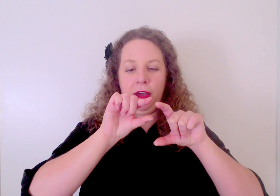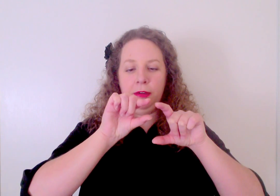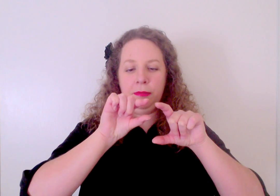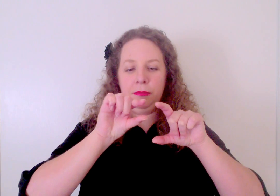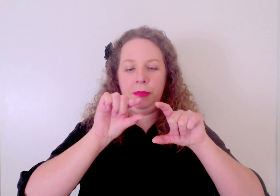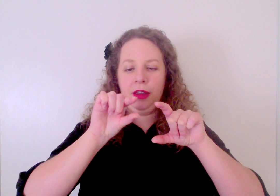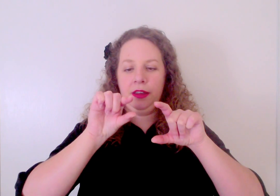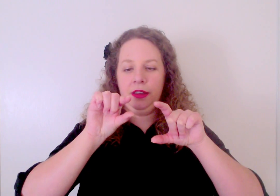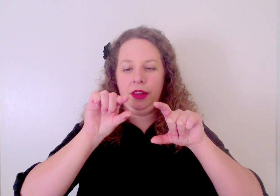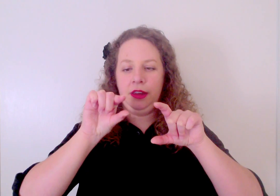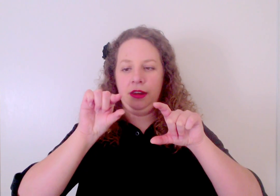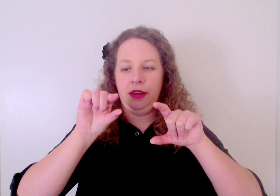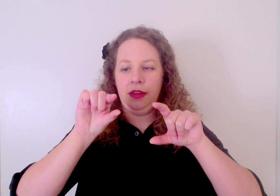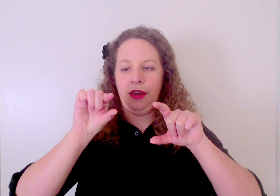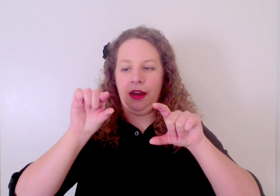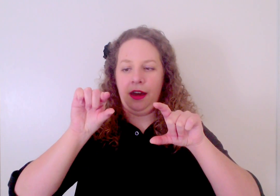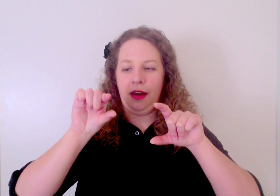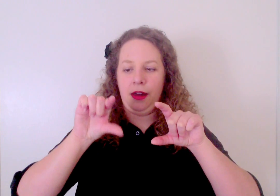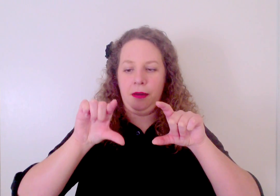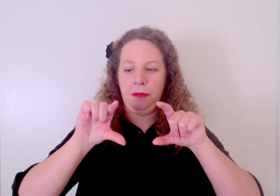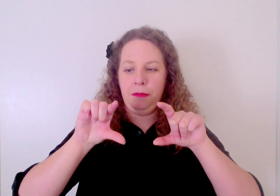up, pine,